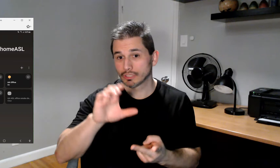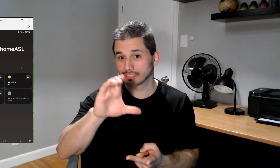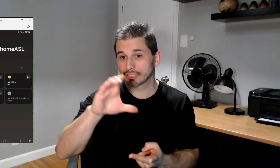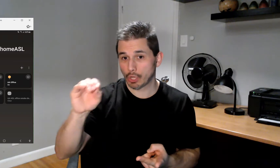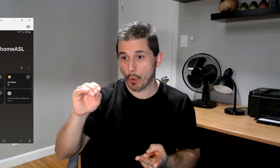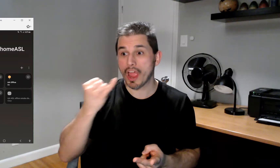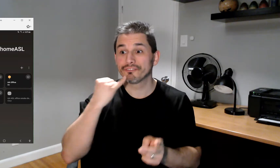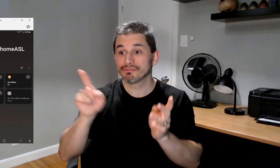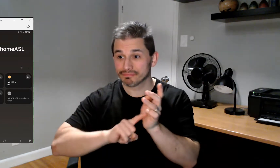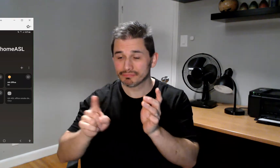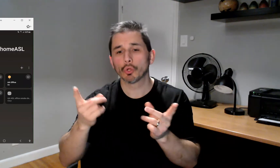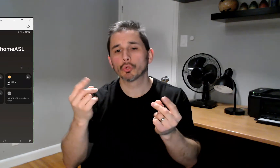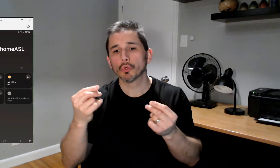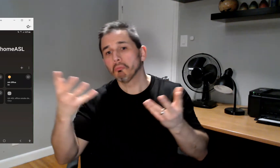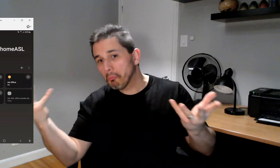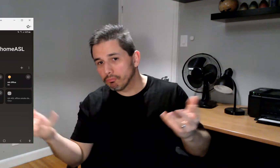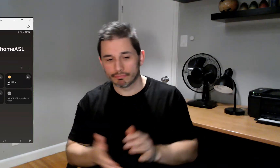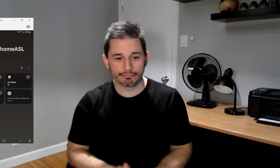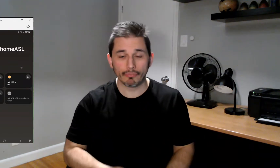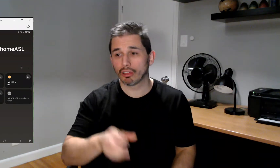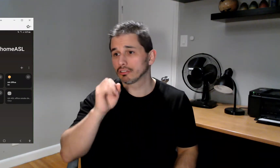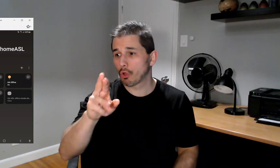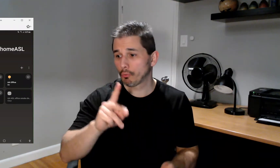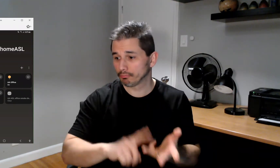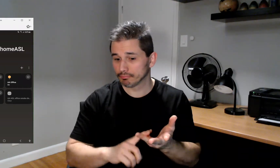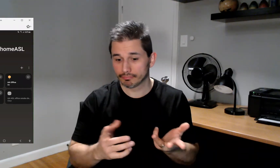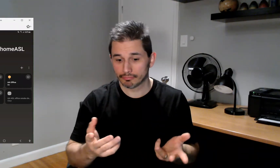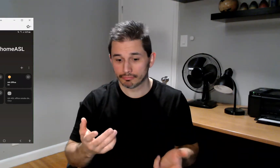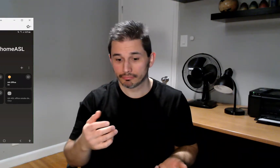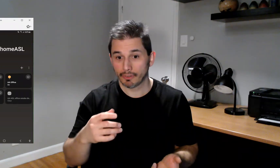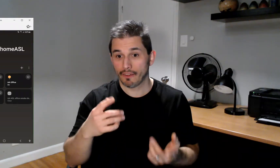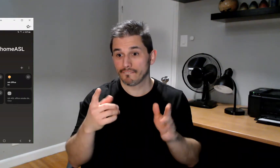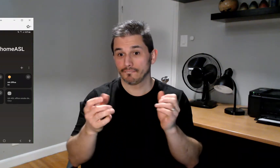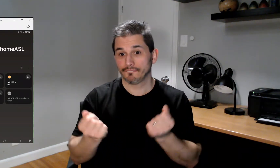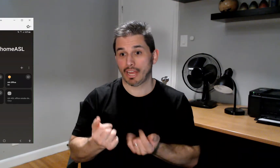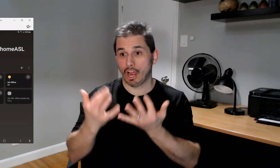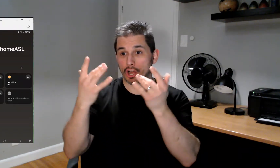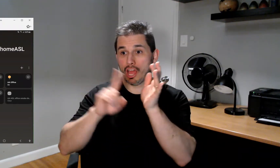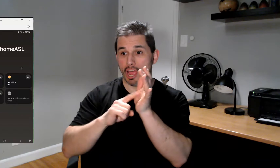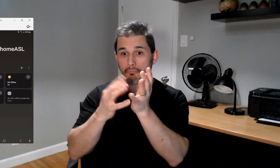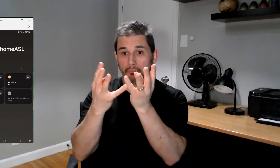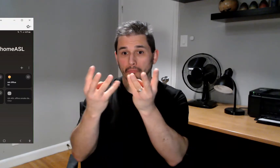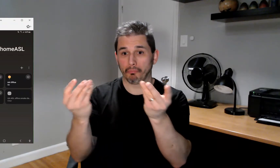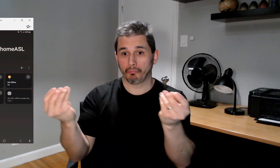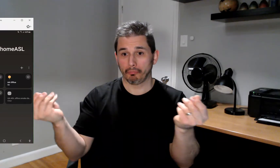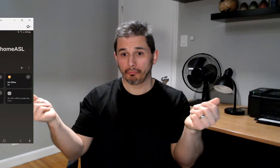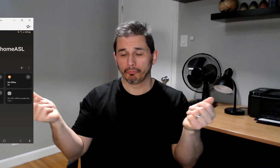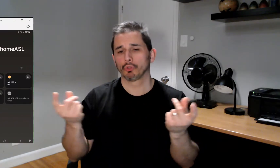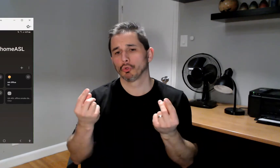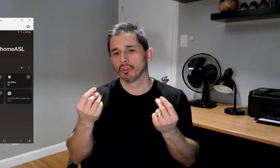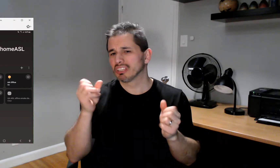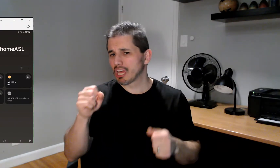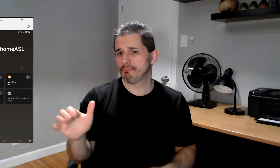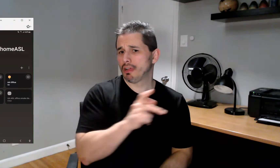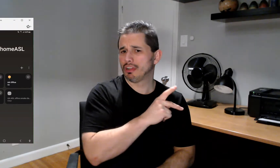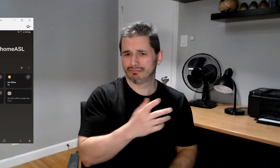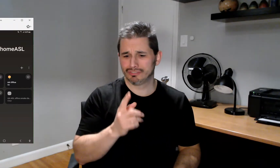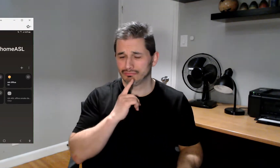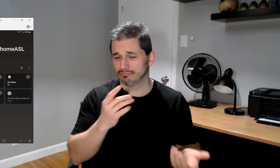So that's everything I've set up for the smoke detector, but you can also set up for carbon monoxide, or also for what to do